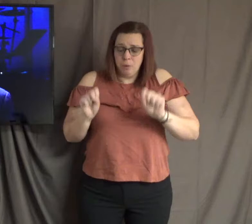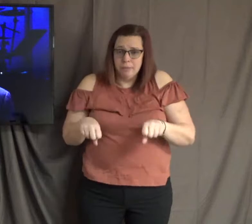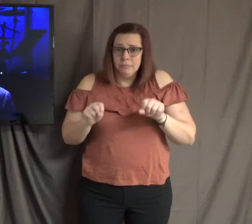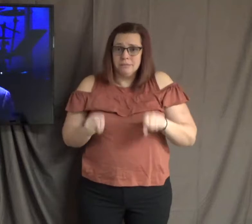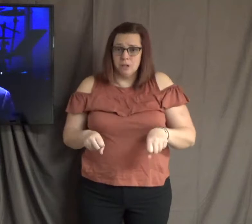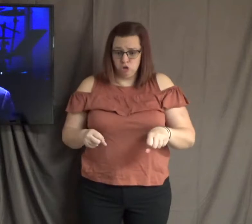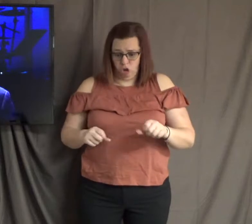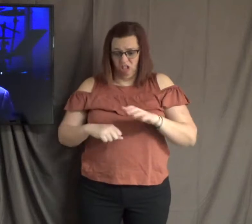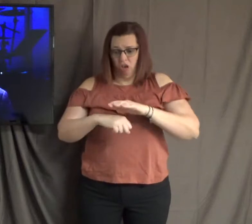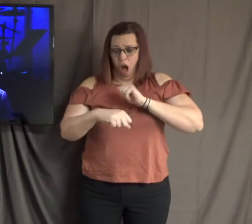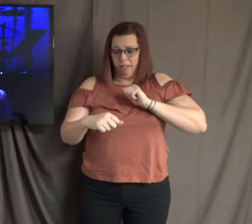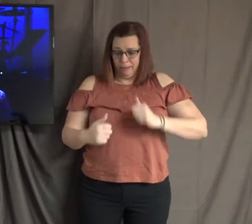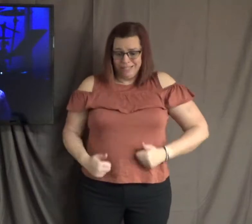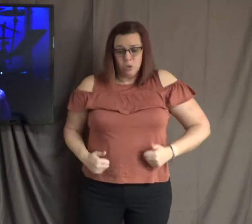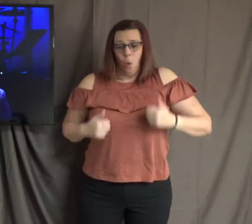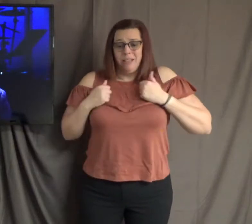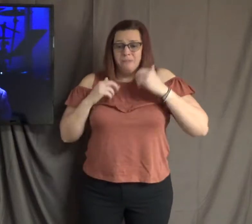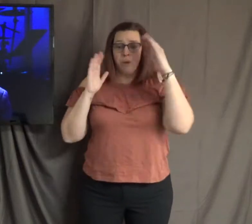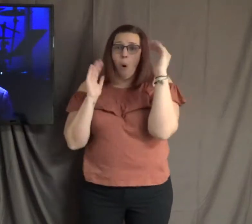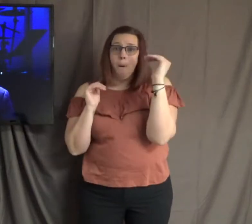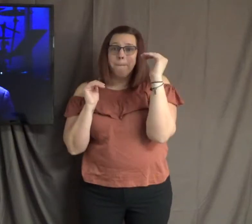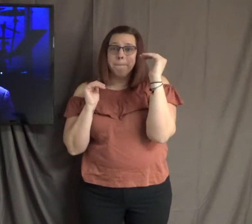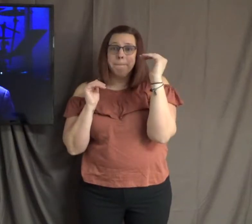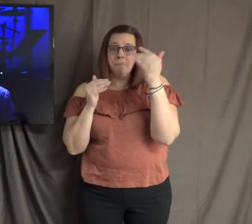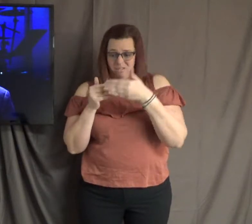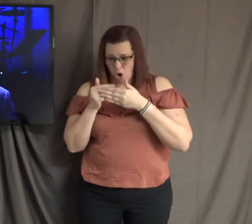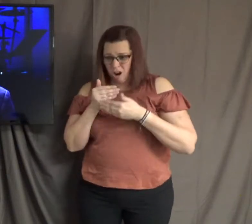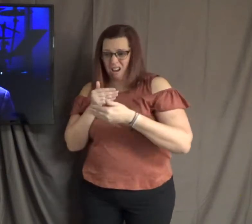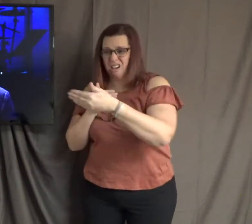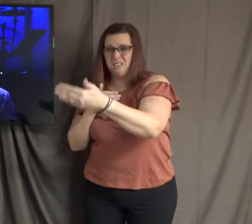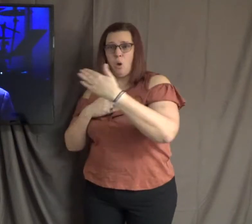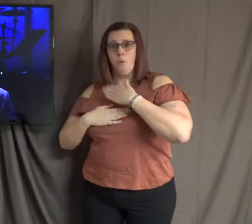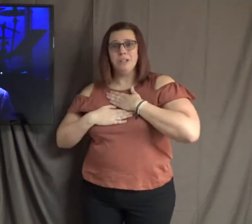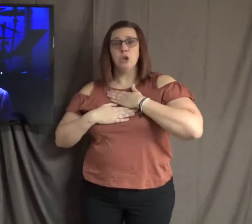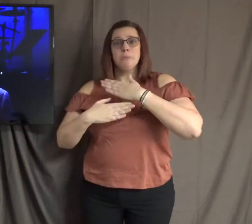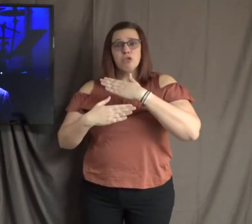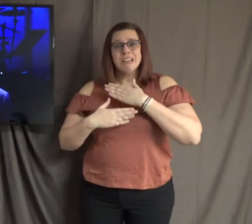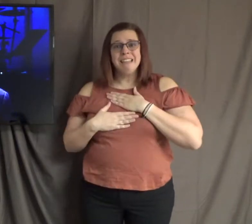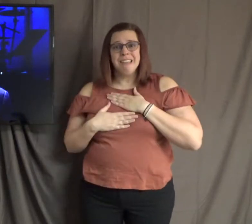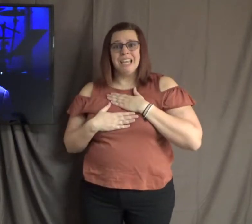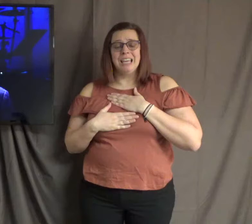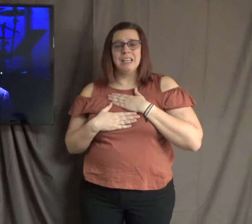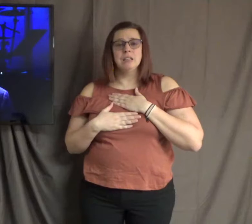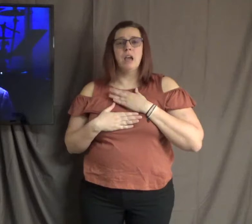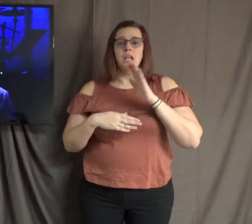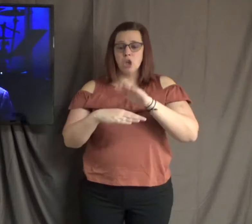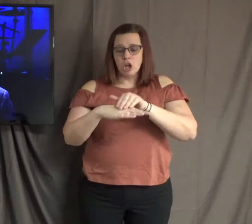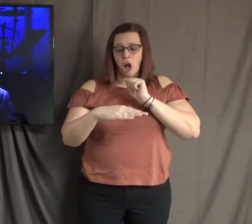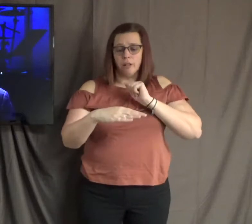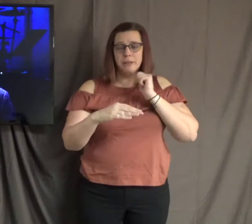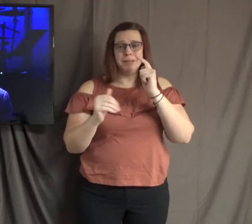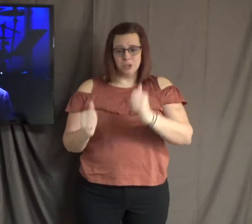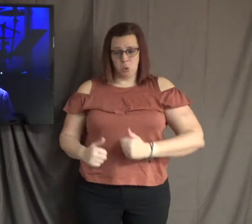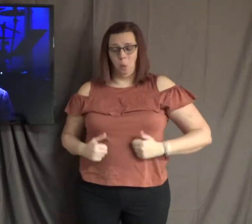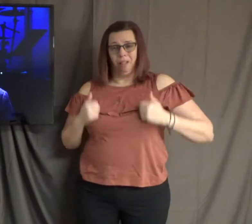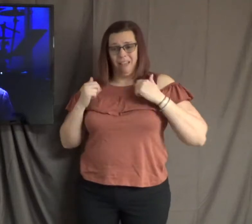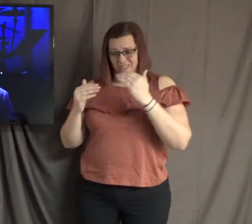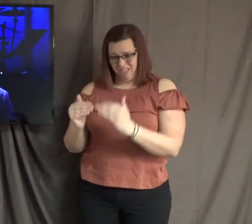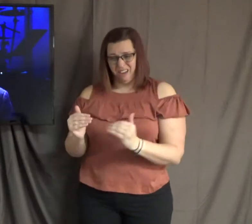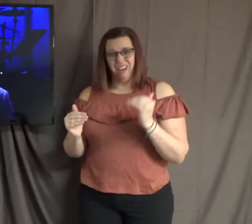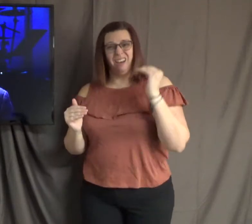live from that hope as long as we breathe, calling us to live from that highest aspect of